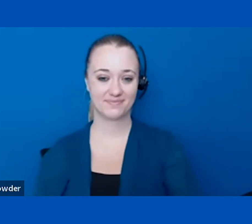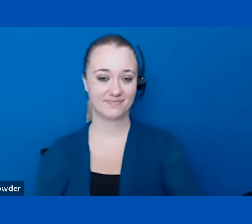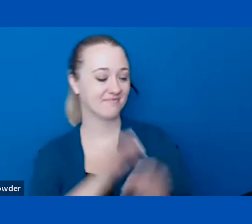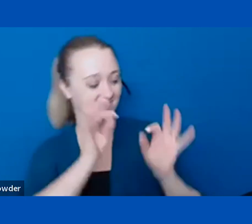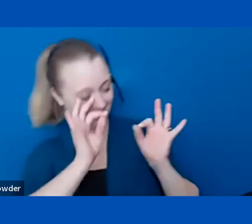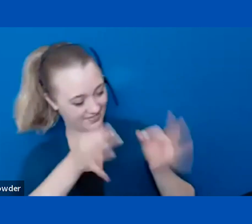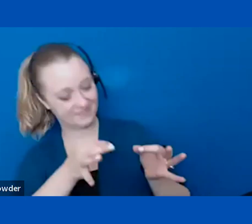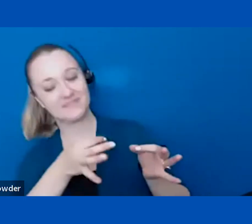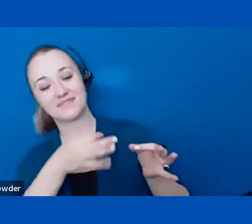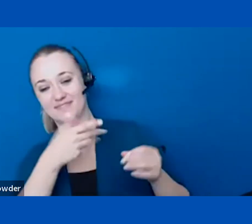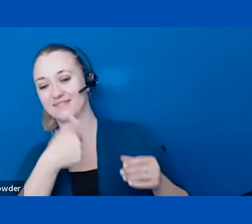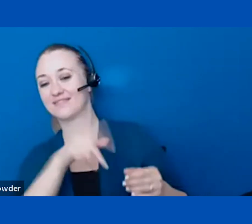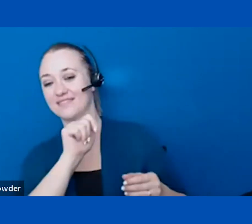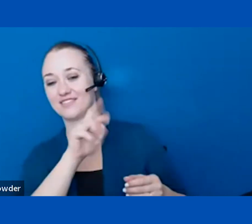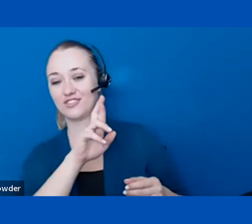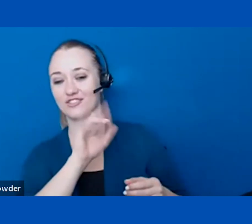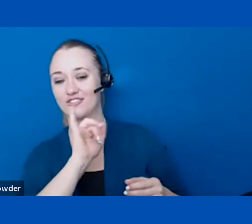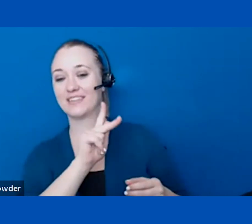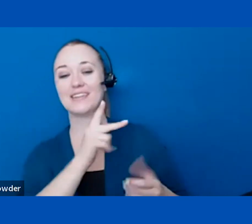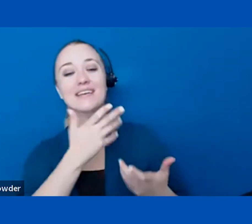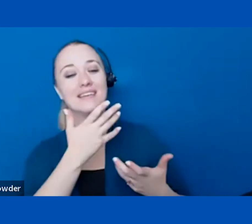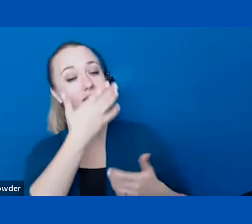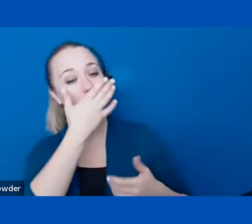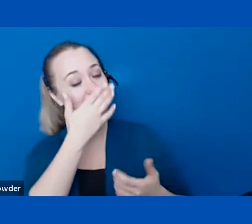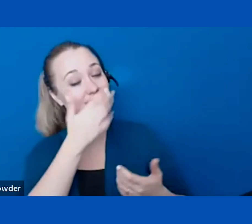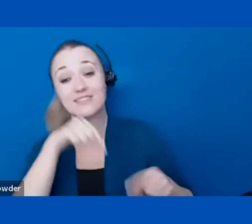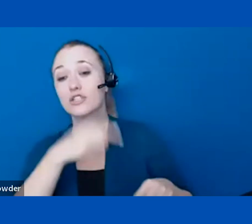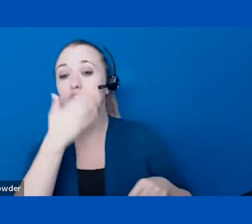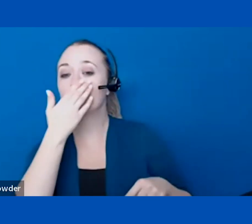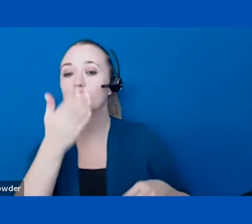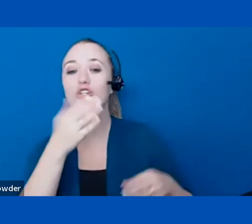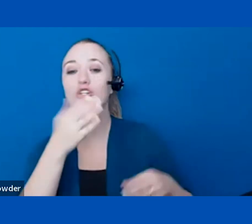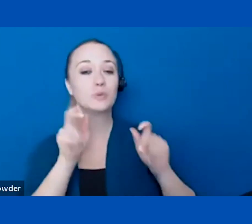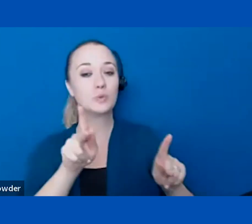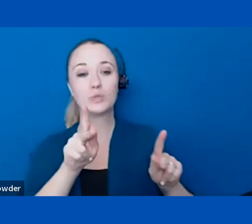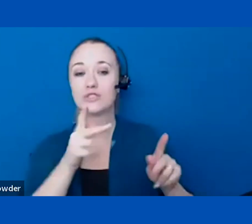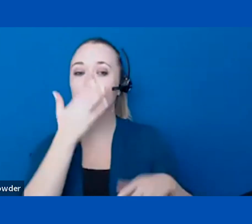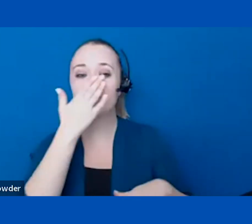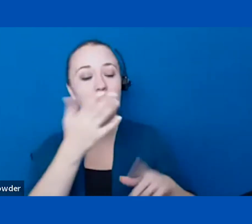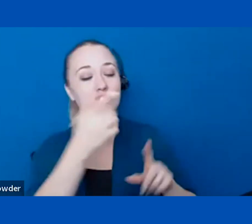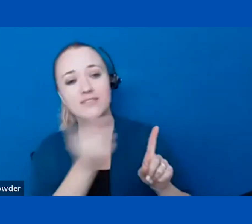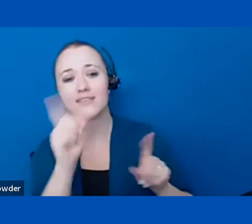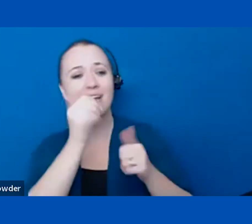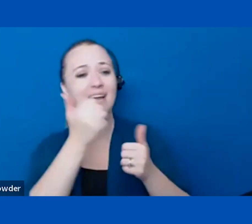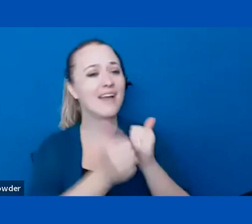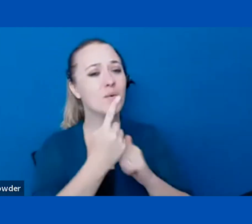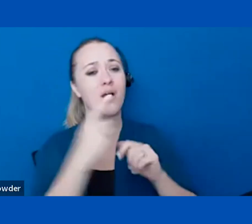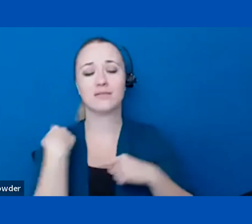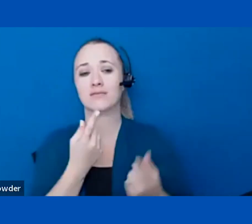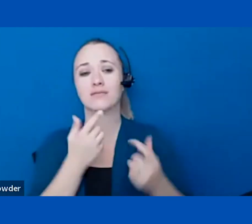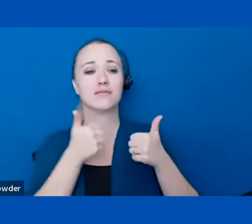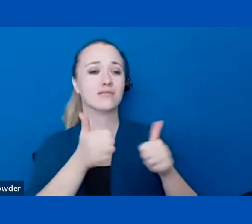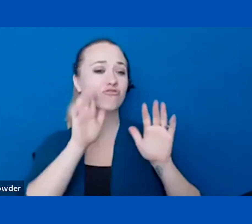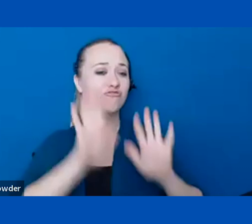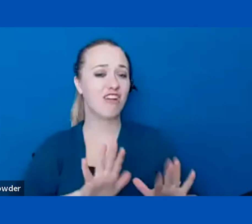Absolutely. This has been a really awesome panel to be a part of. Like, everybody's been great. You know, I guess have one